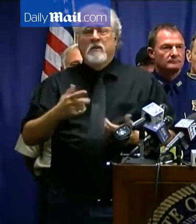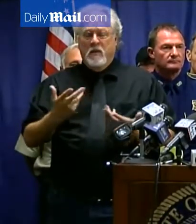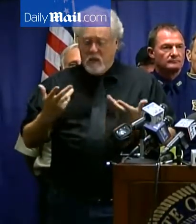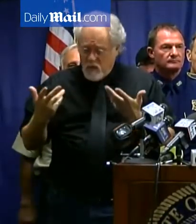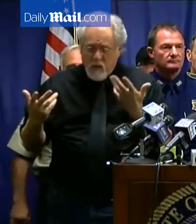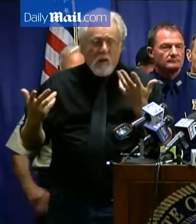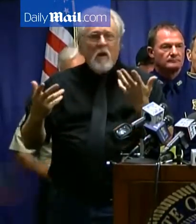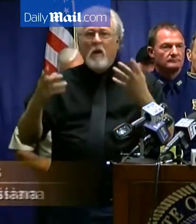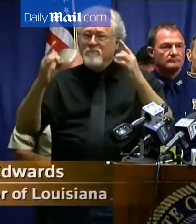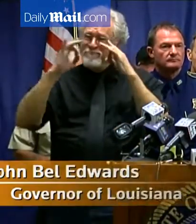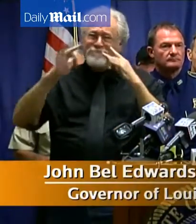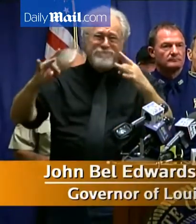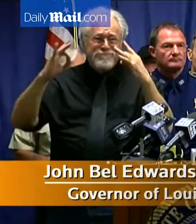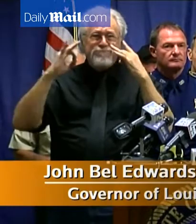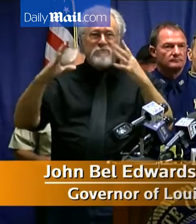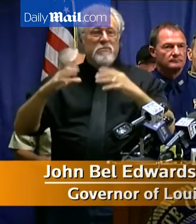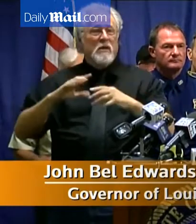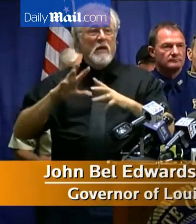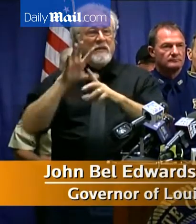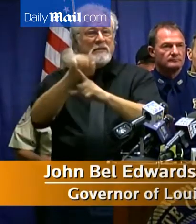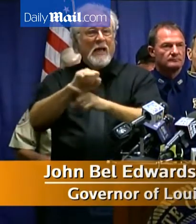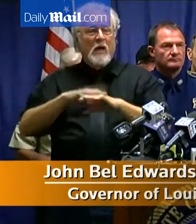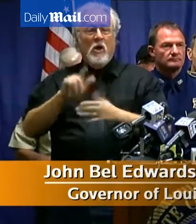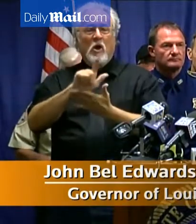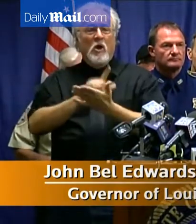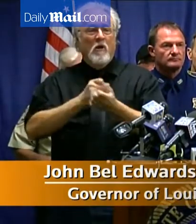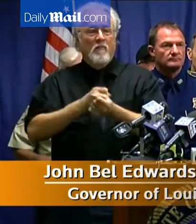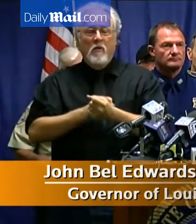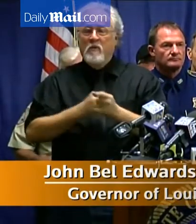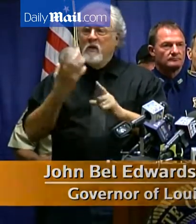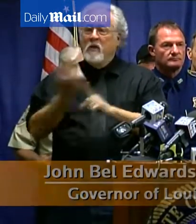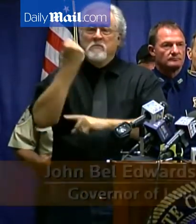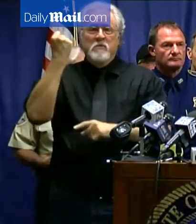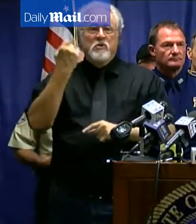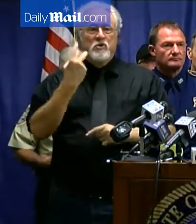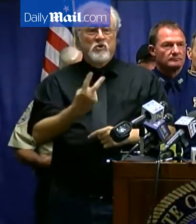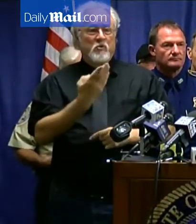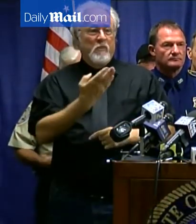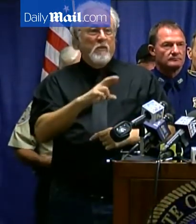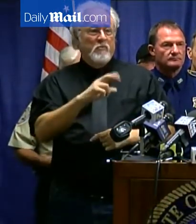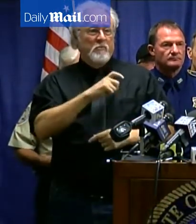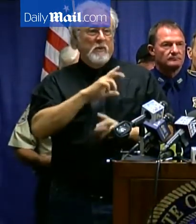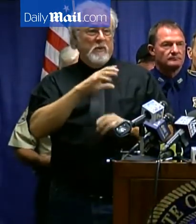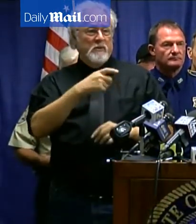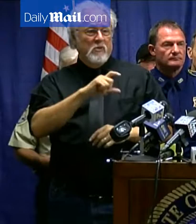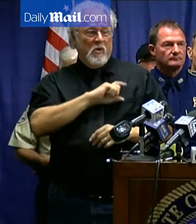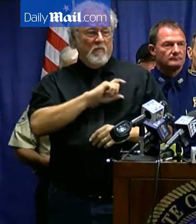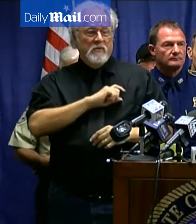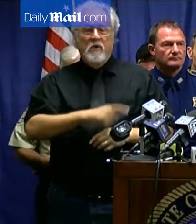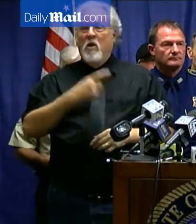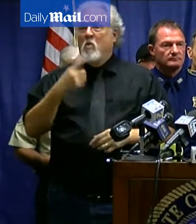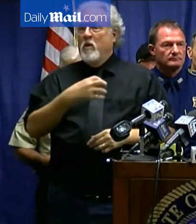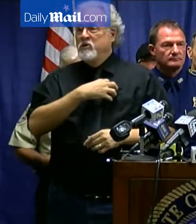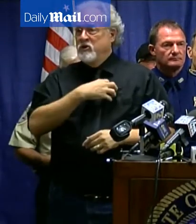unspeakable, heinous attack on law enforcement here in Baton Rouge claimed the lives of two Baton Rouge police officers,